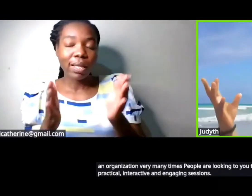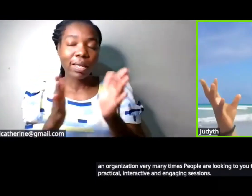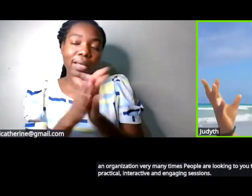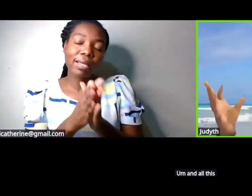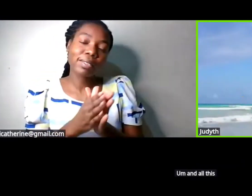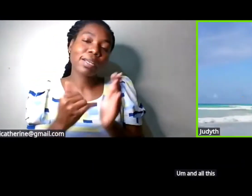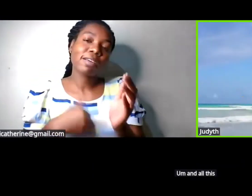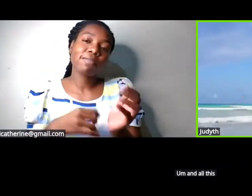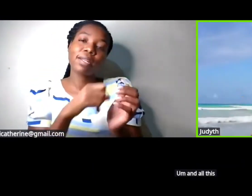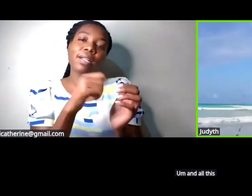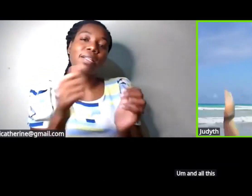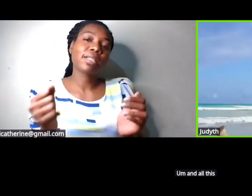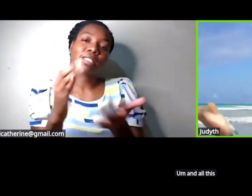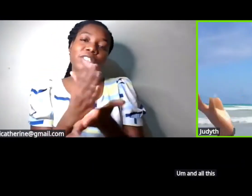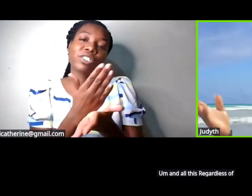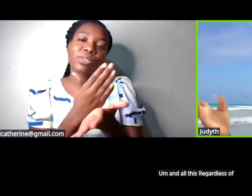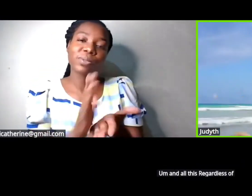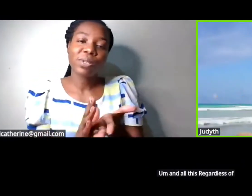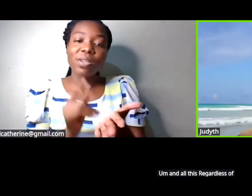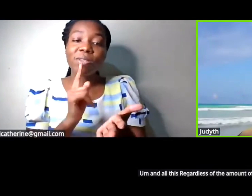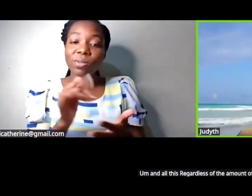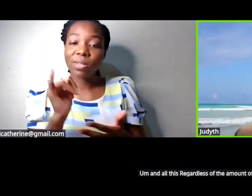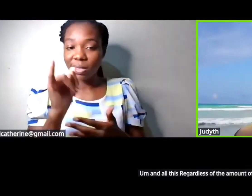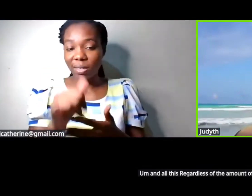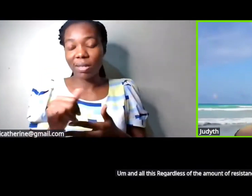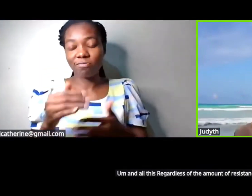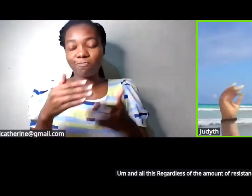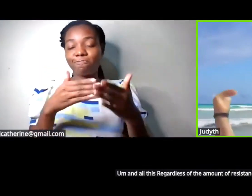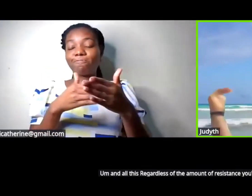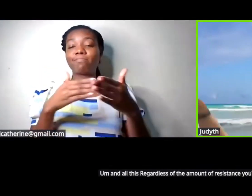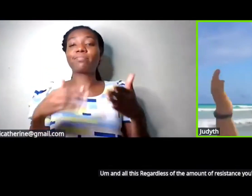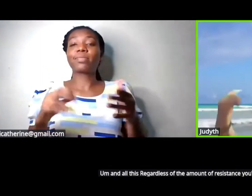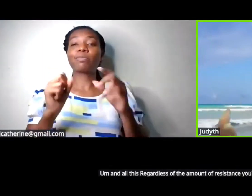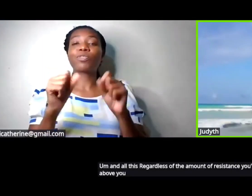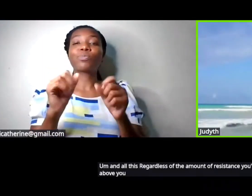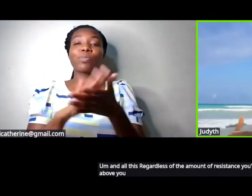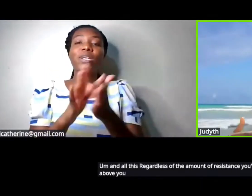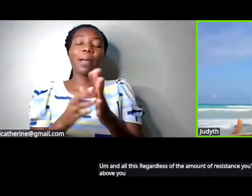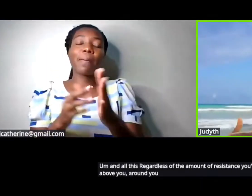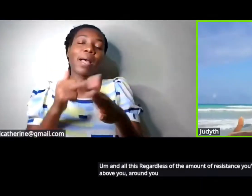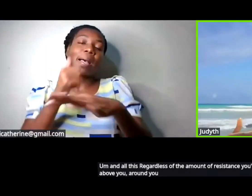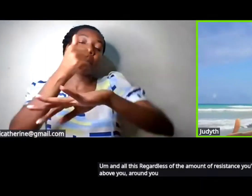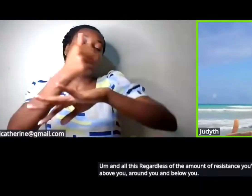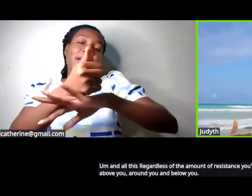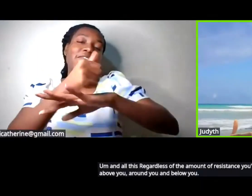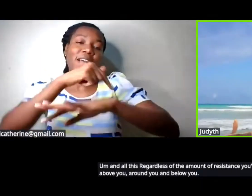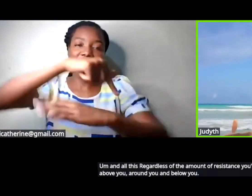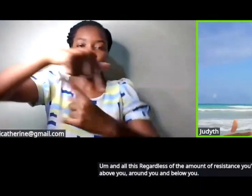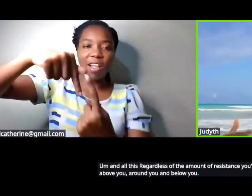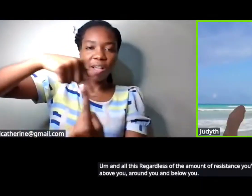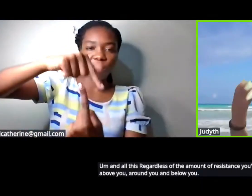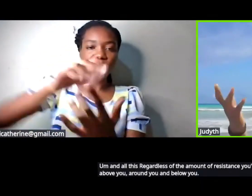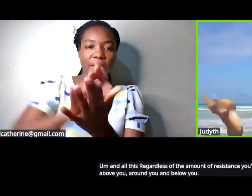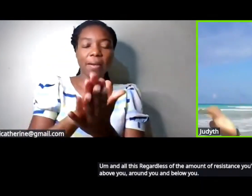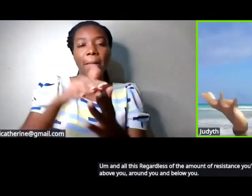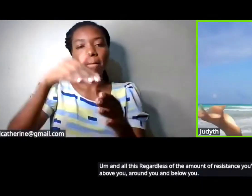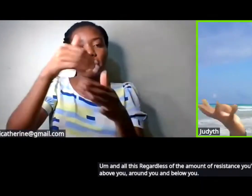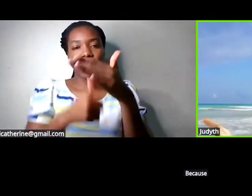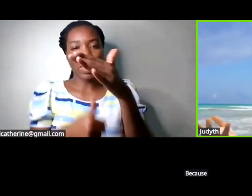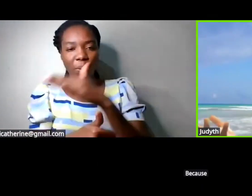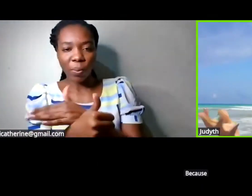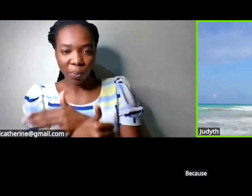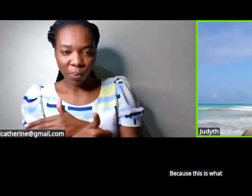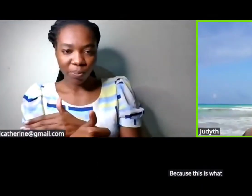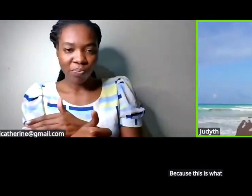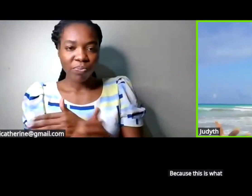this, regardless of the amount of resistance you're getting from above you, around you, and below you. Because this is what learners are